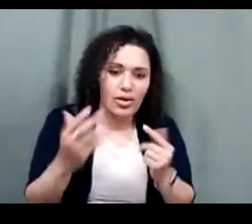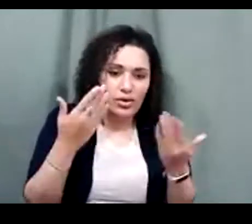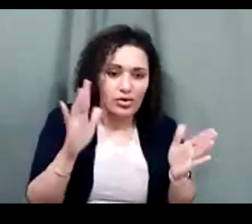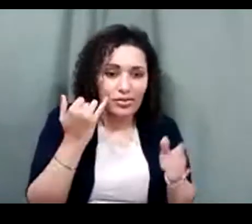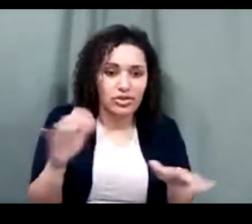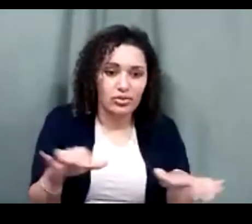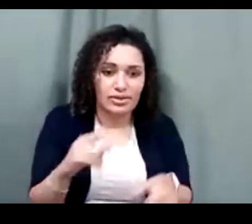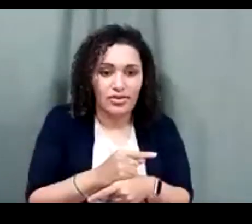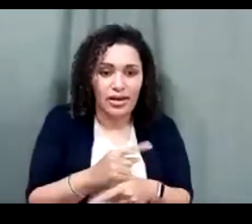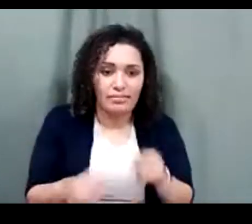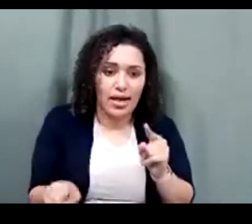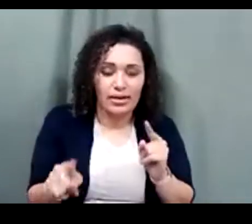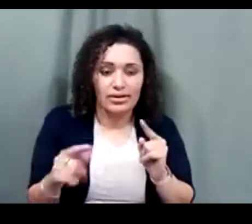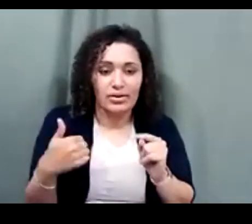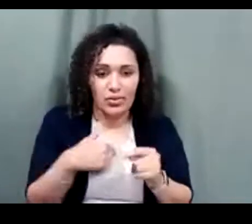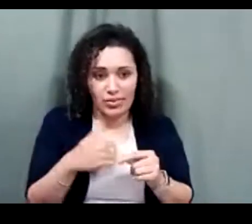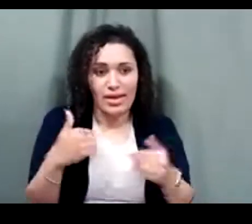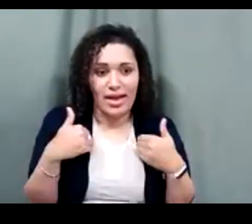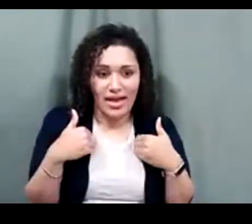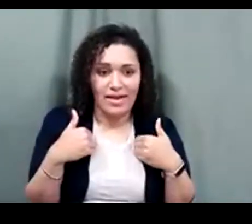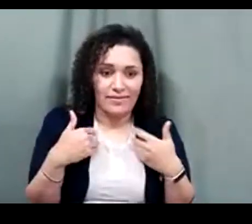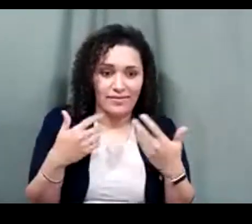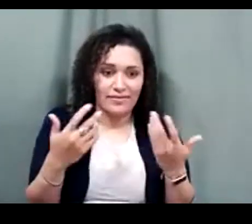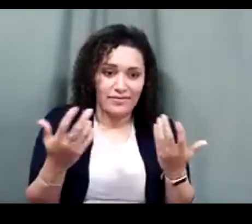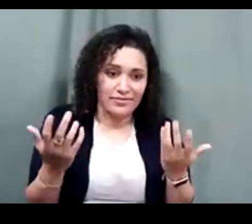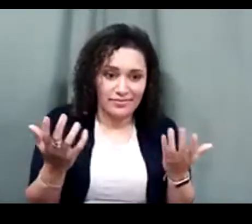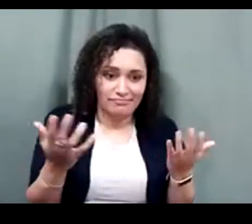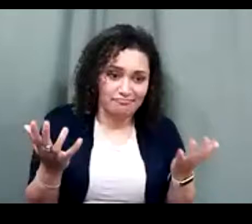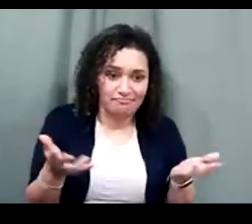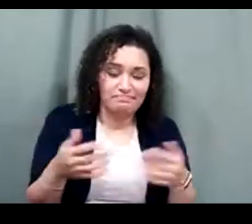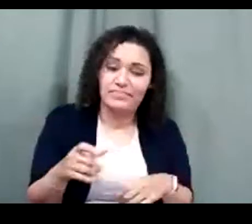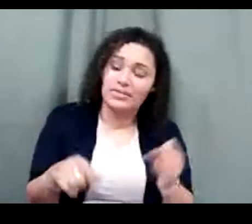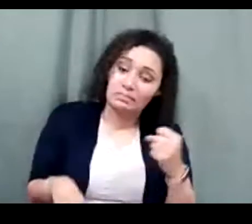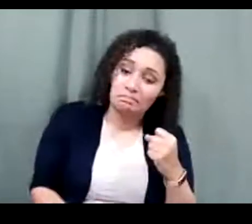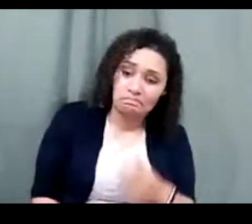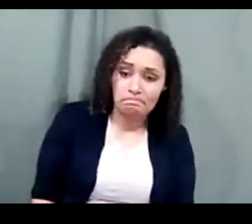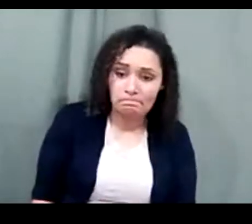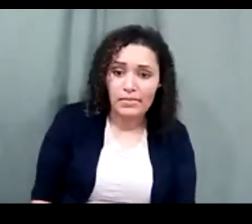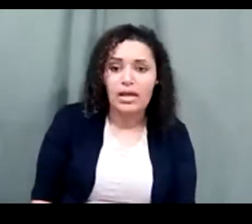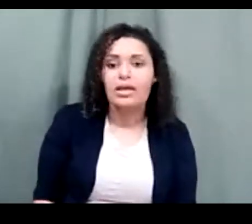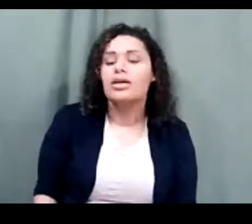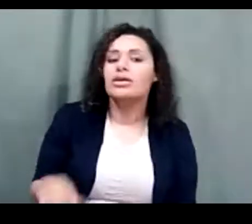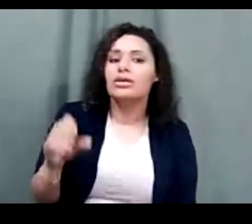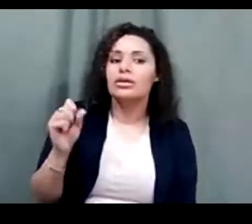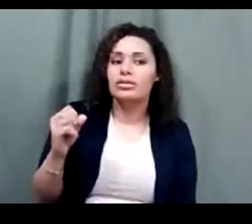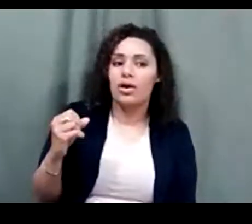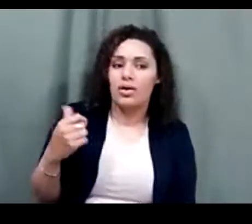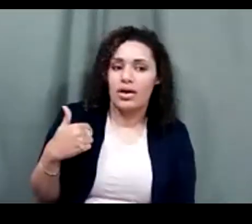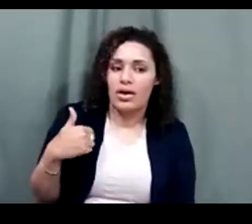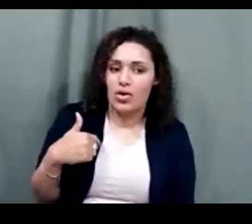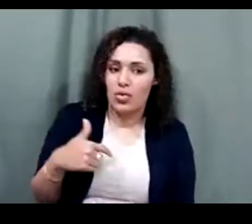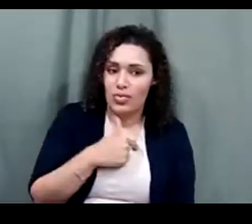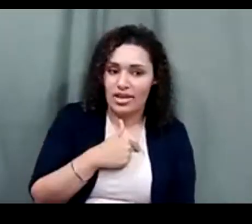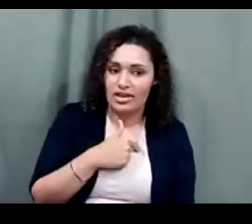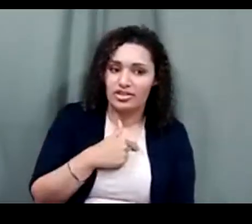we have our methods. Theories, and, yeah. So then we are just to the press,